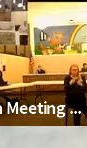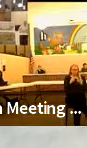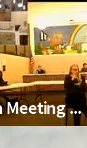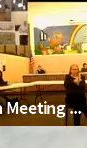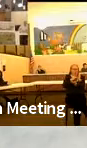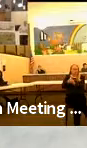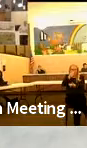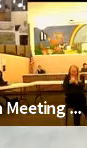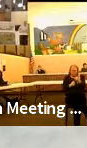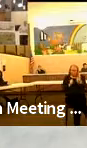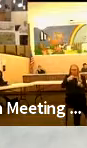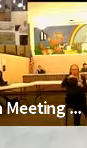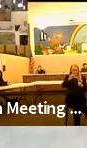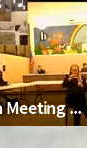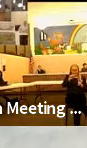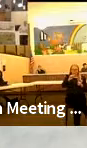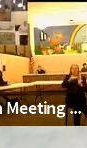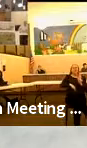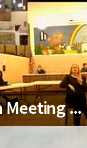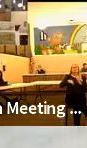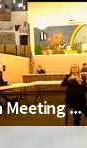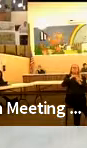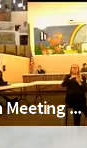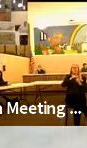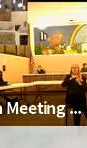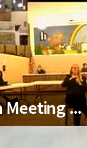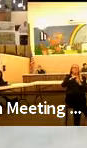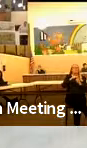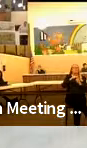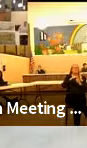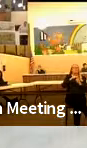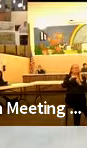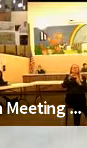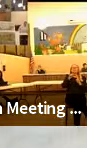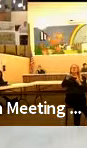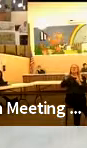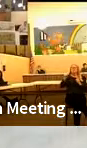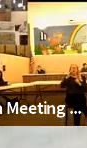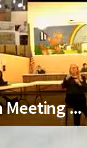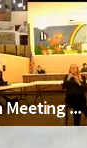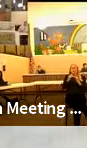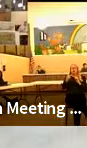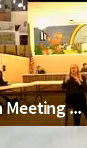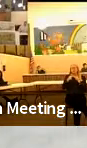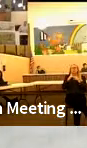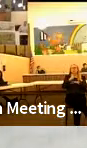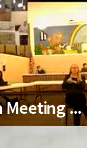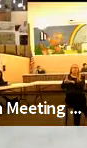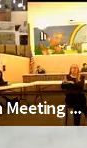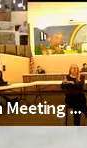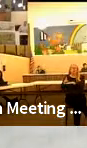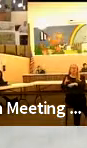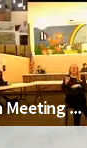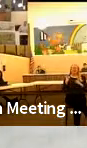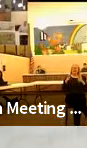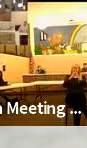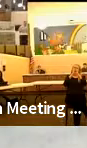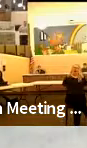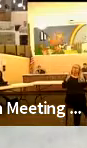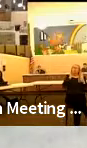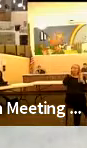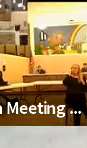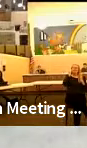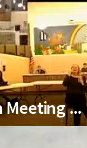additional overflow parking kind of sprinkled here and there. So just like a single family house, each one's